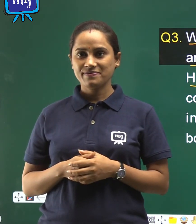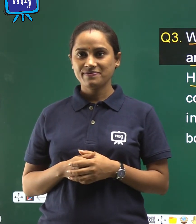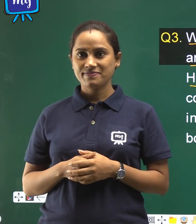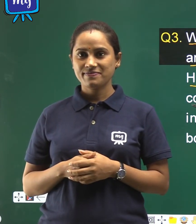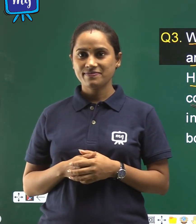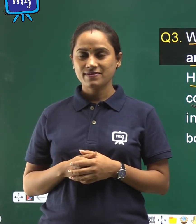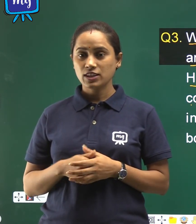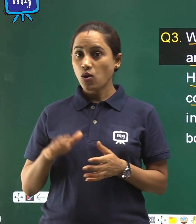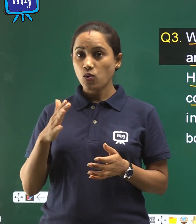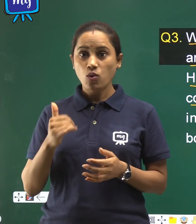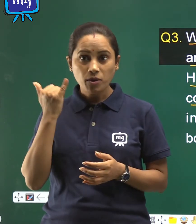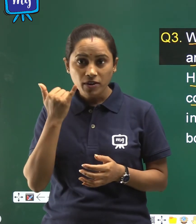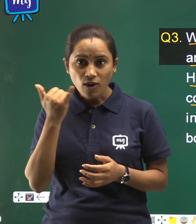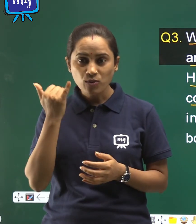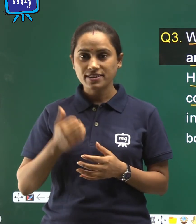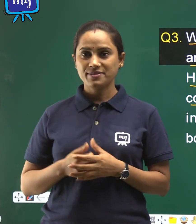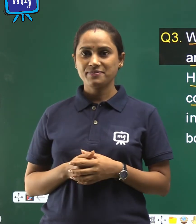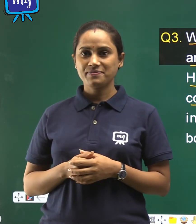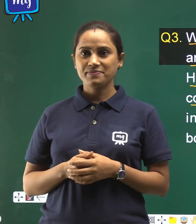could not be found